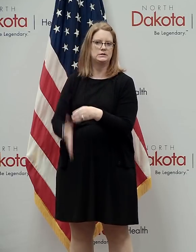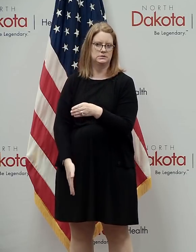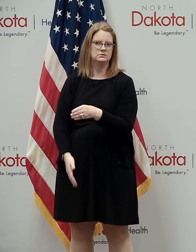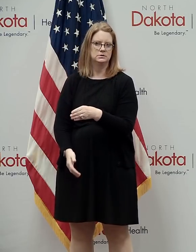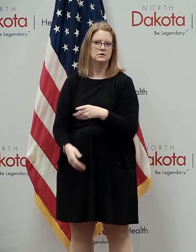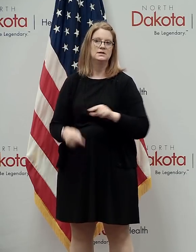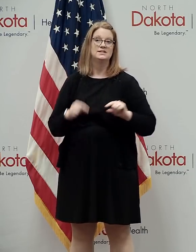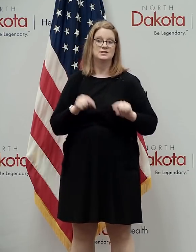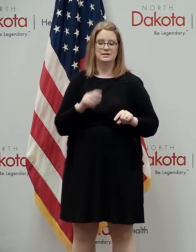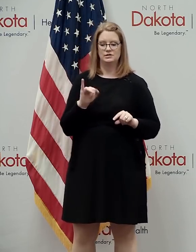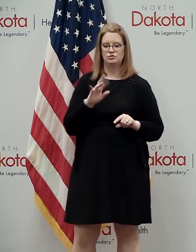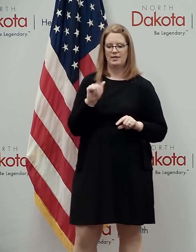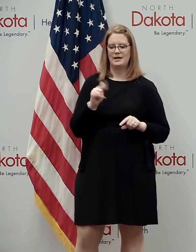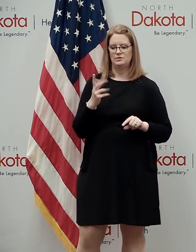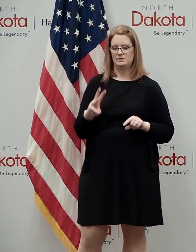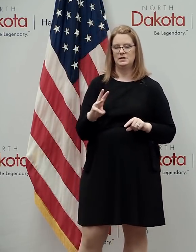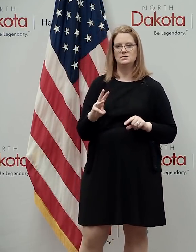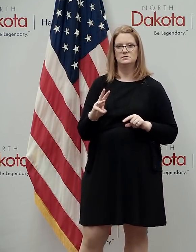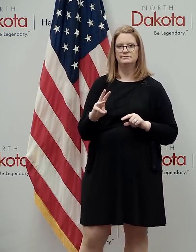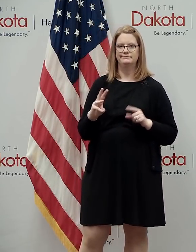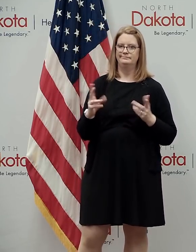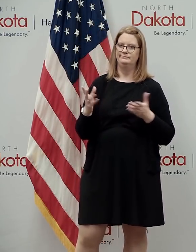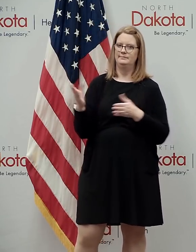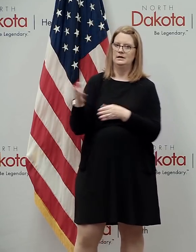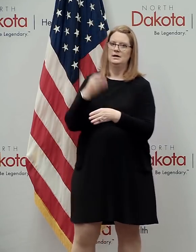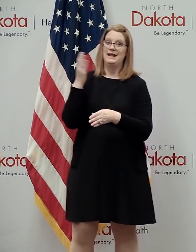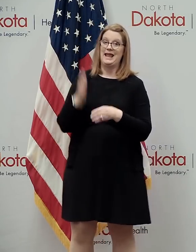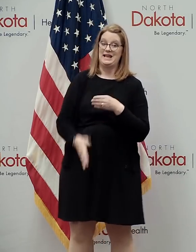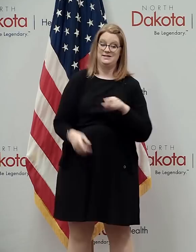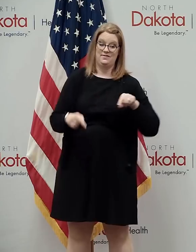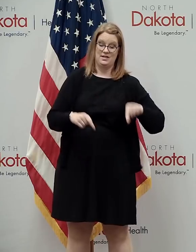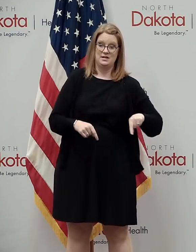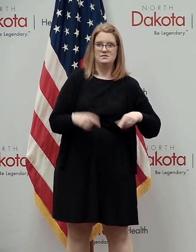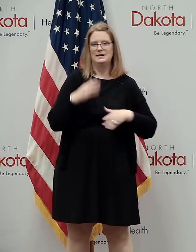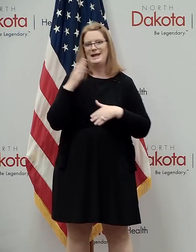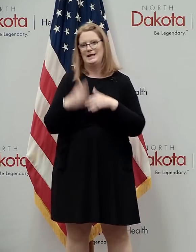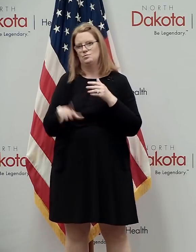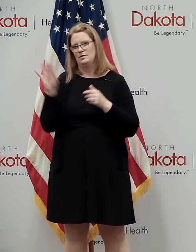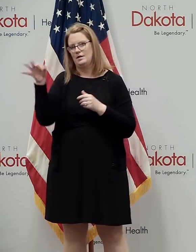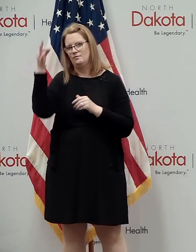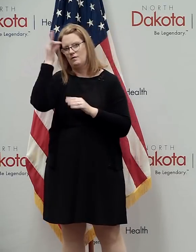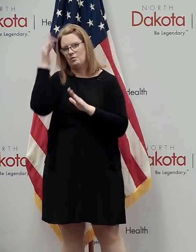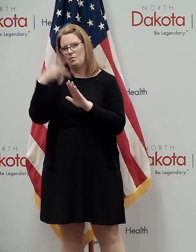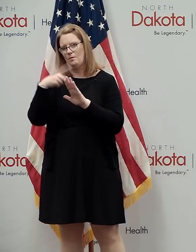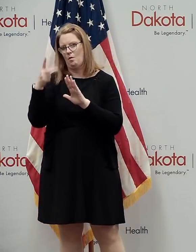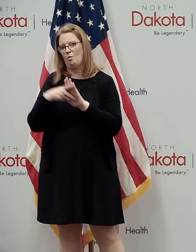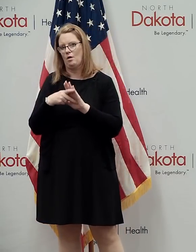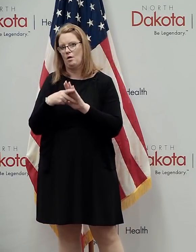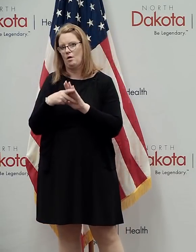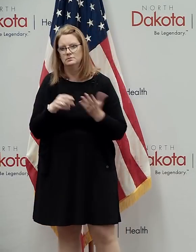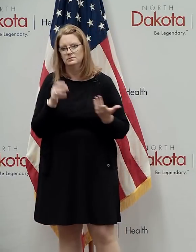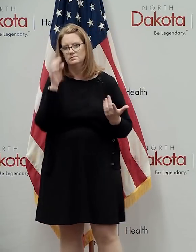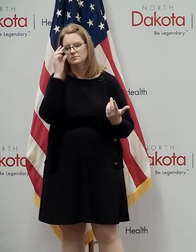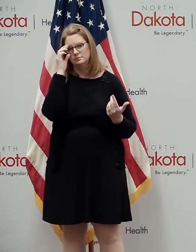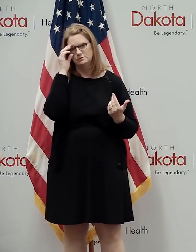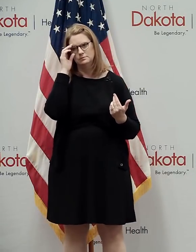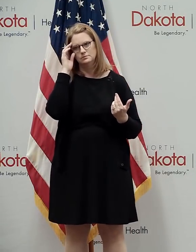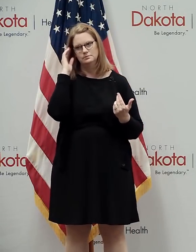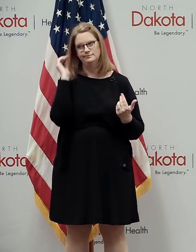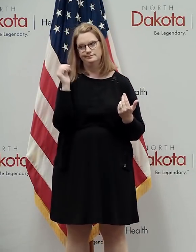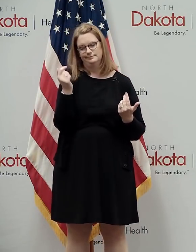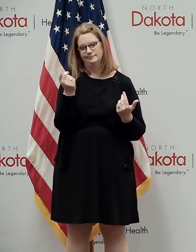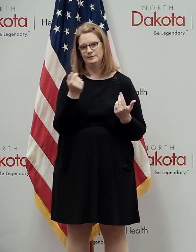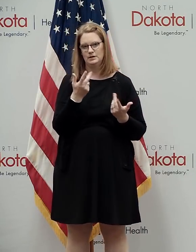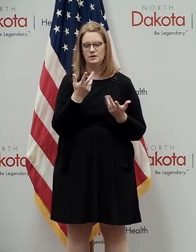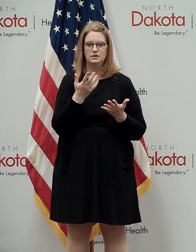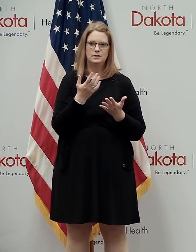effective July 26th, also coincides with the end of that federal program, and so it again could be create